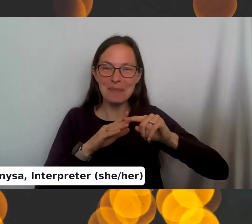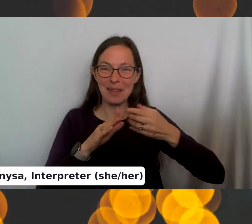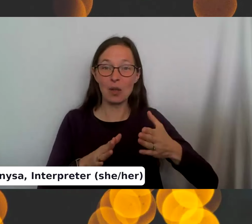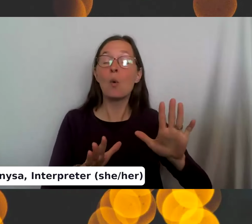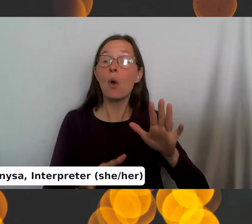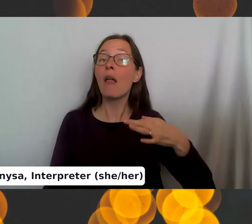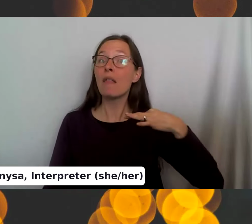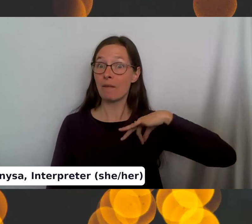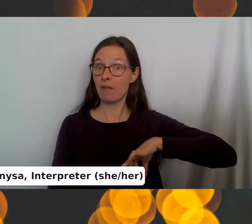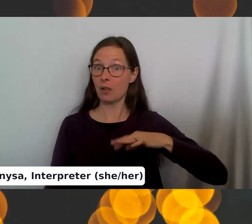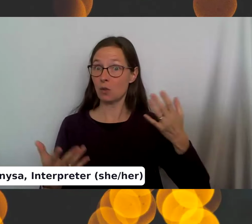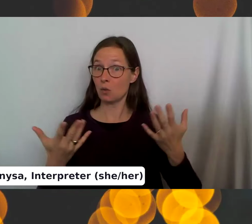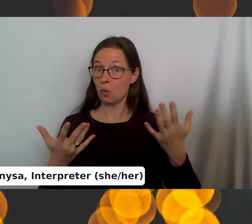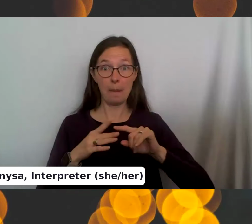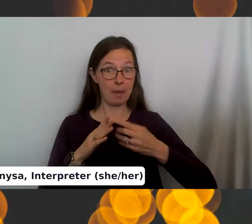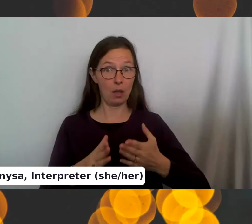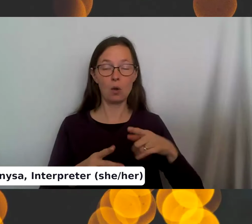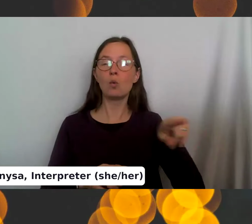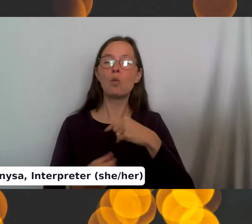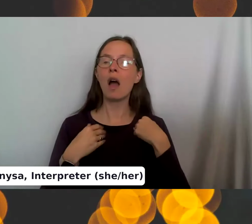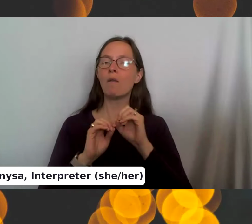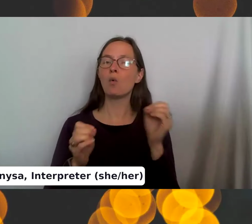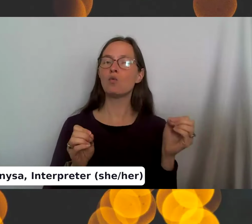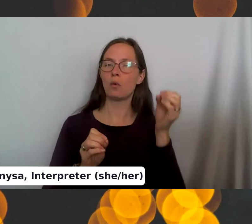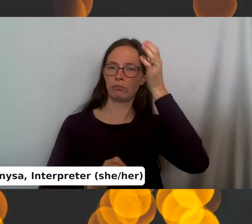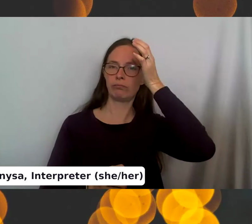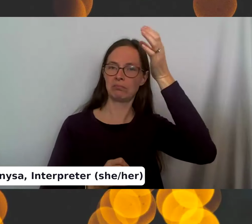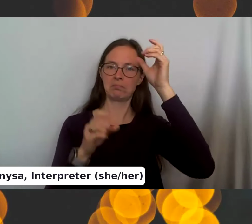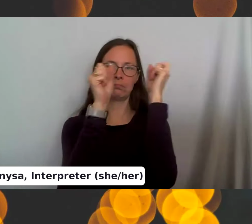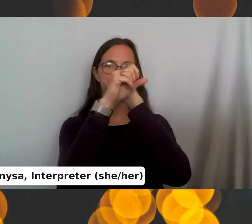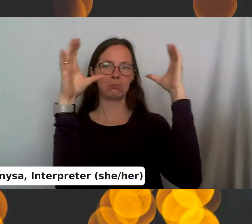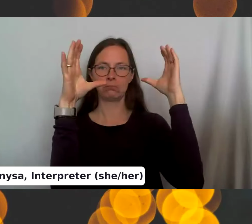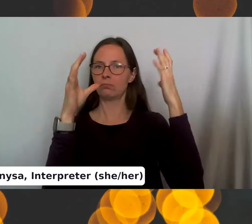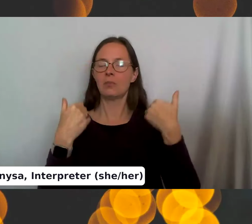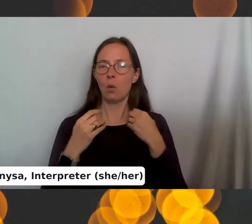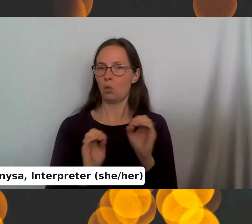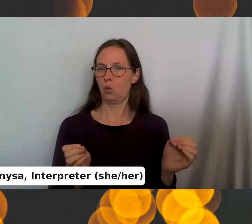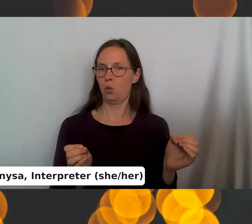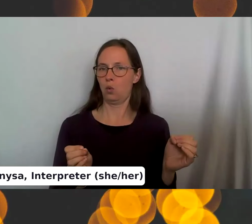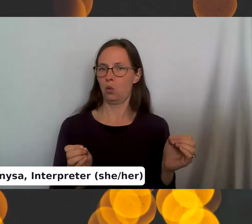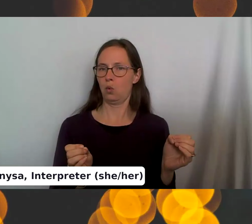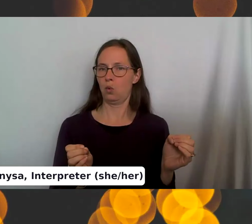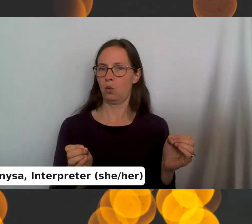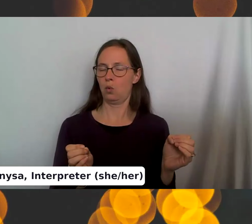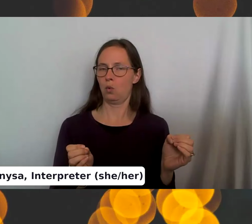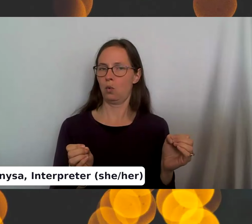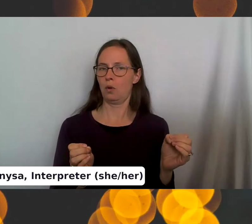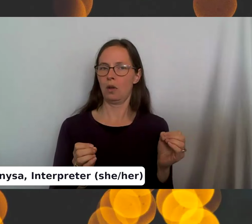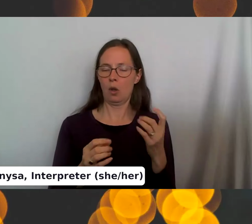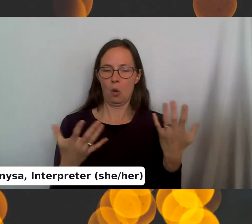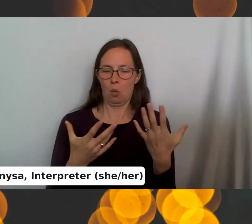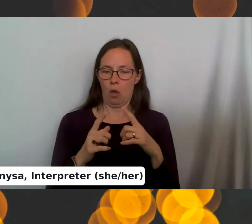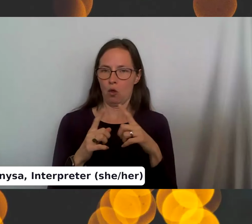beginner is that you don't have preconceptions about what the cards mean. So you really get to use